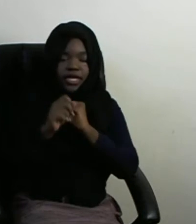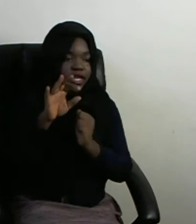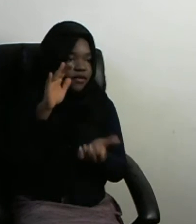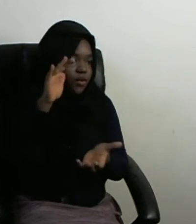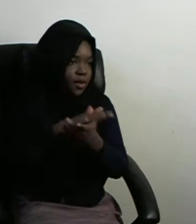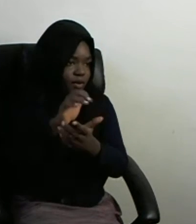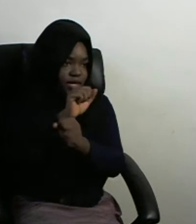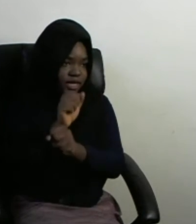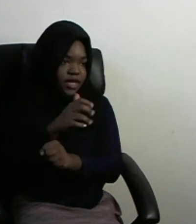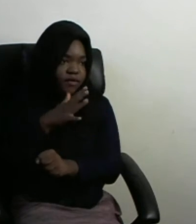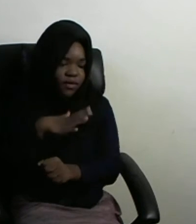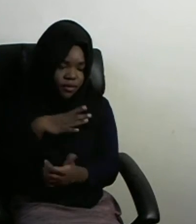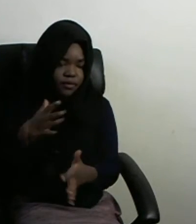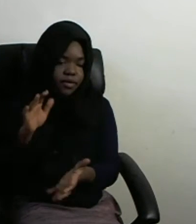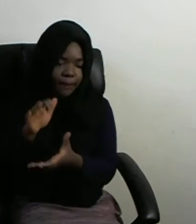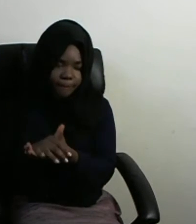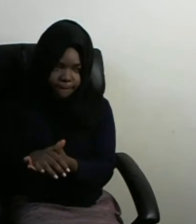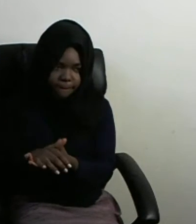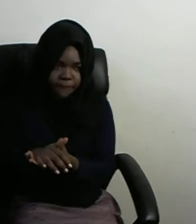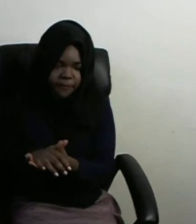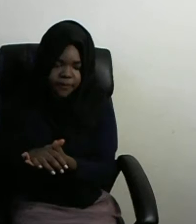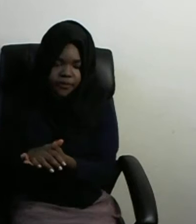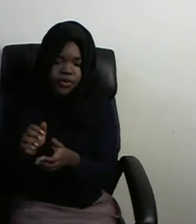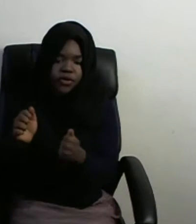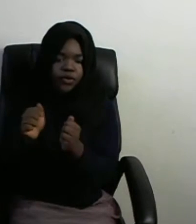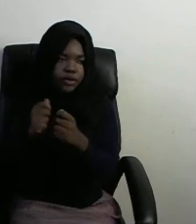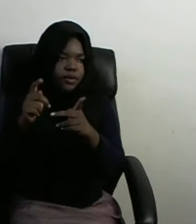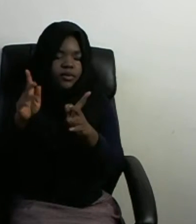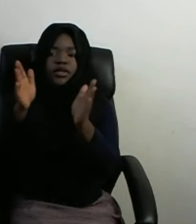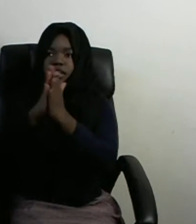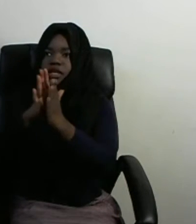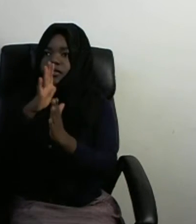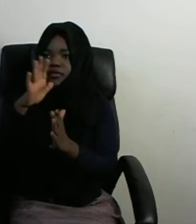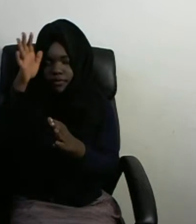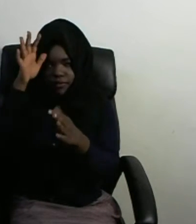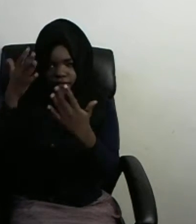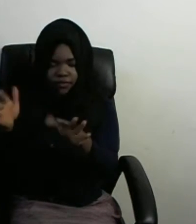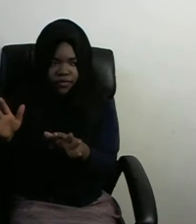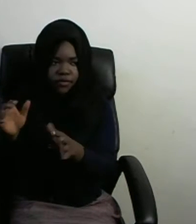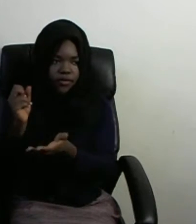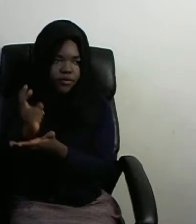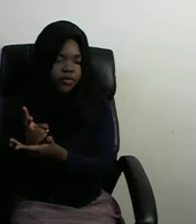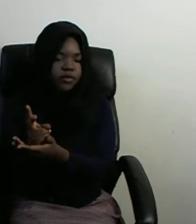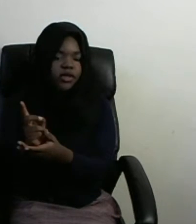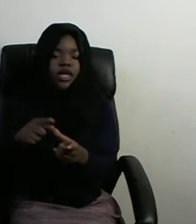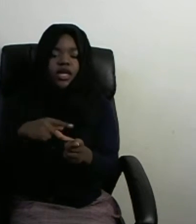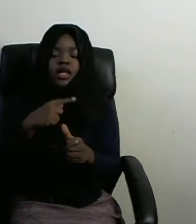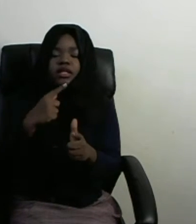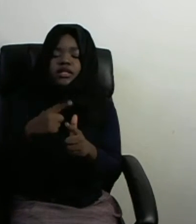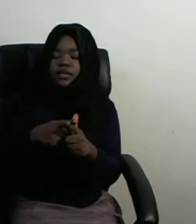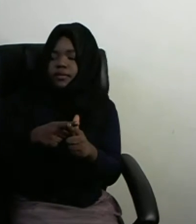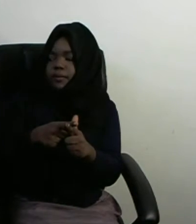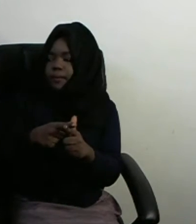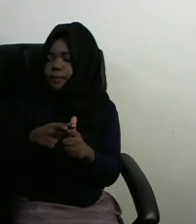a slave woman with the permission of her family, and you